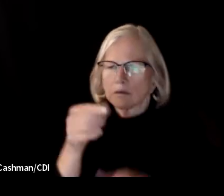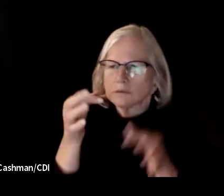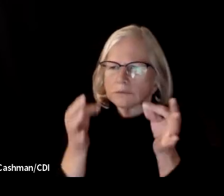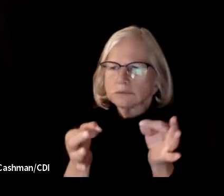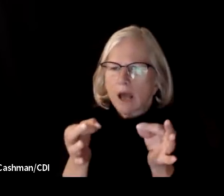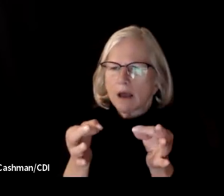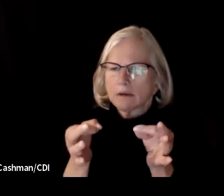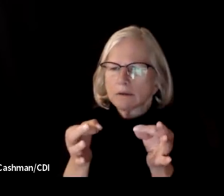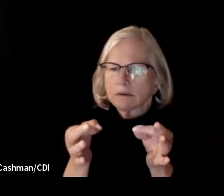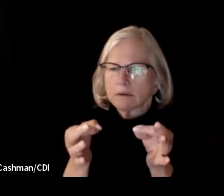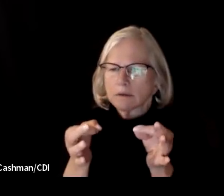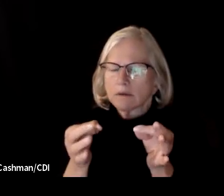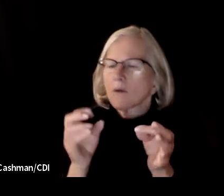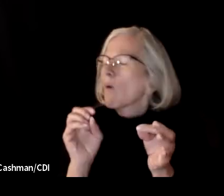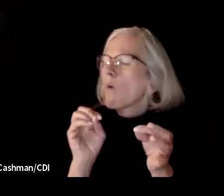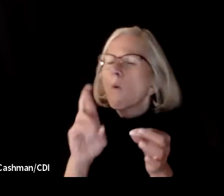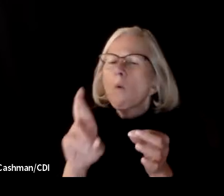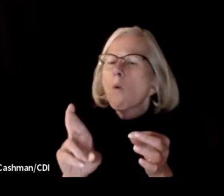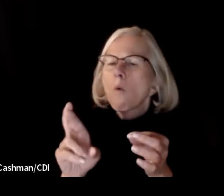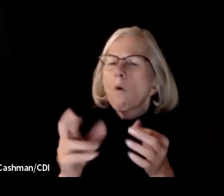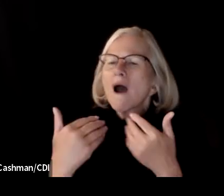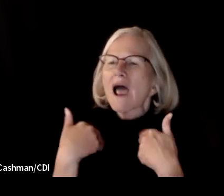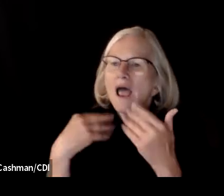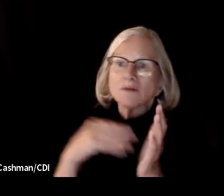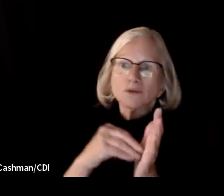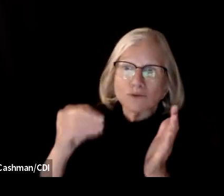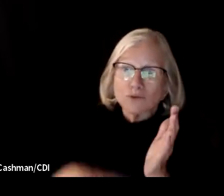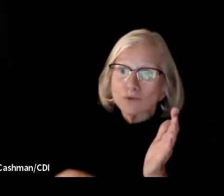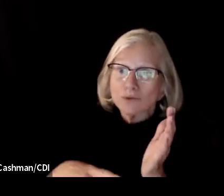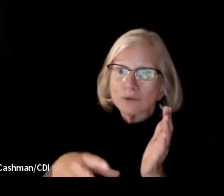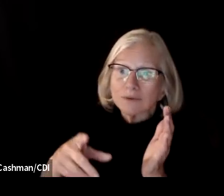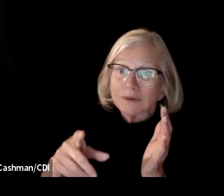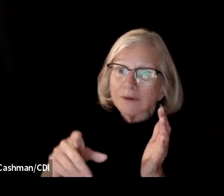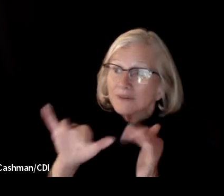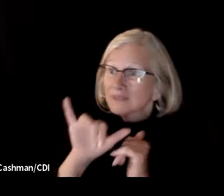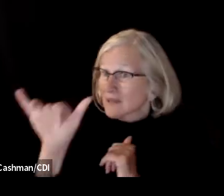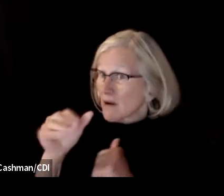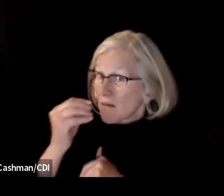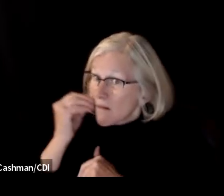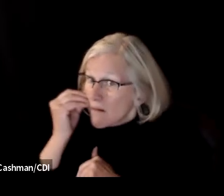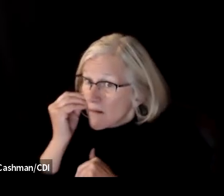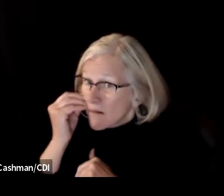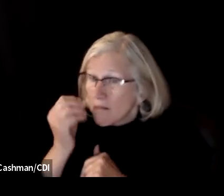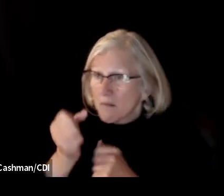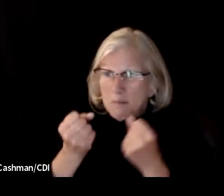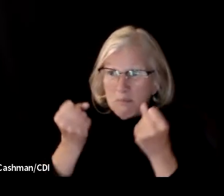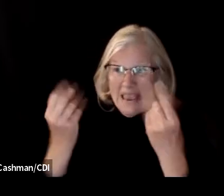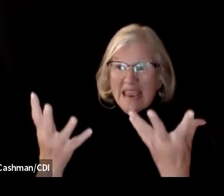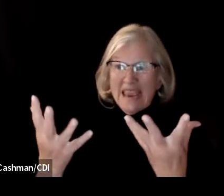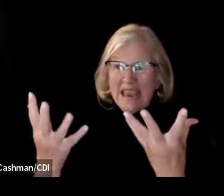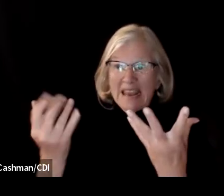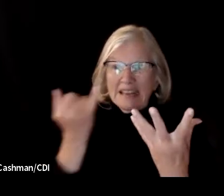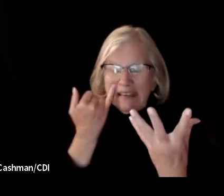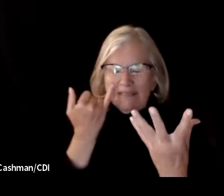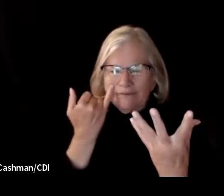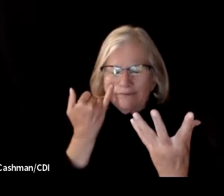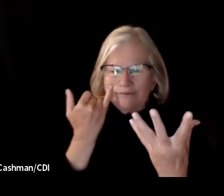of students who are out and it just doesn't make sense to continue. But that is not something that we